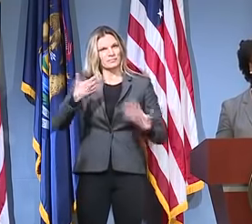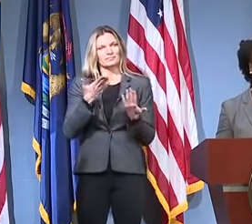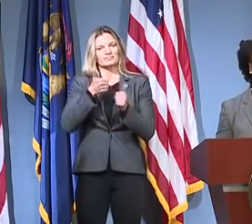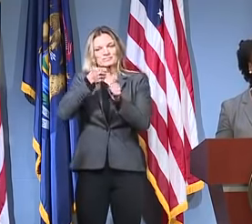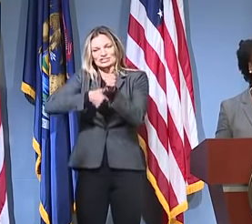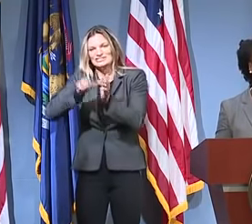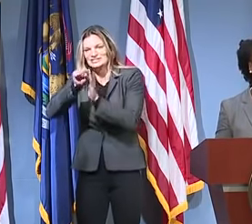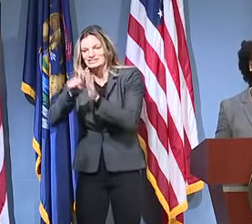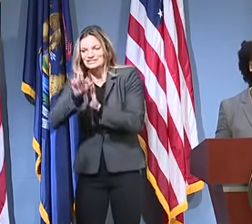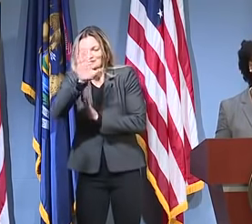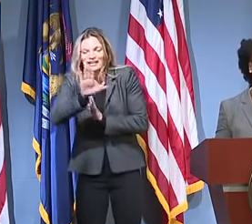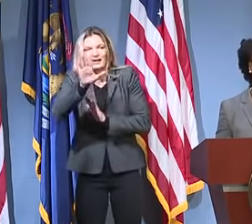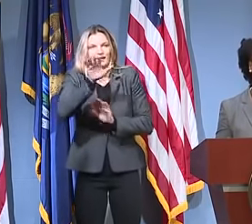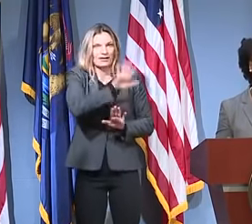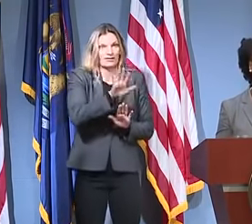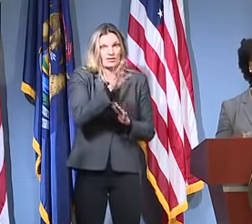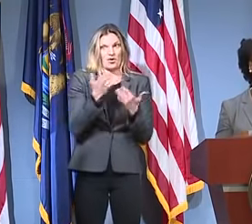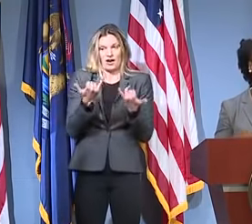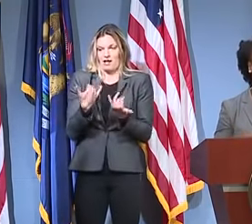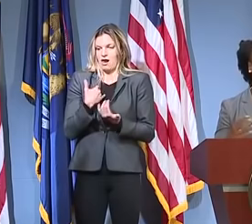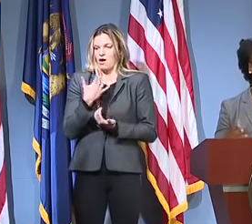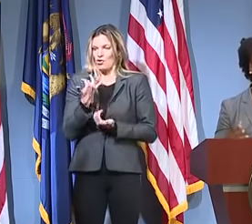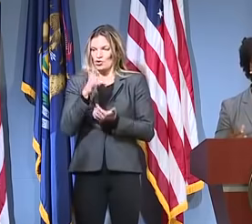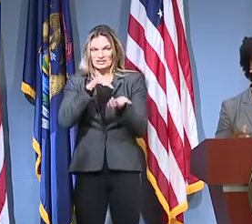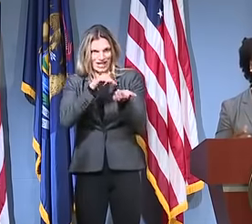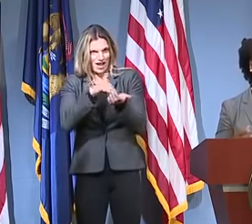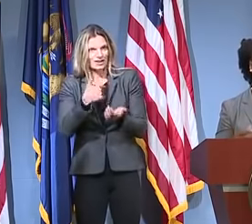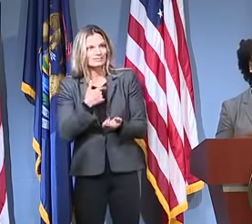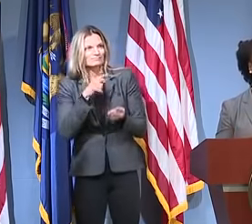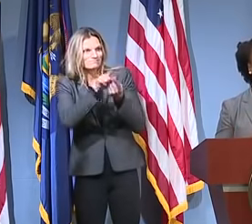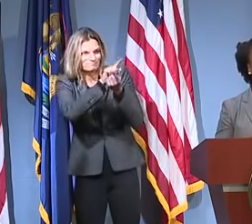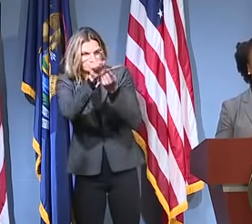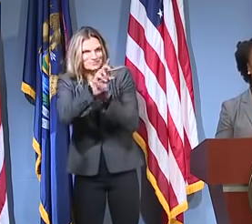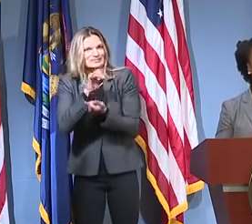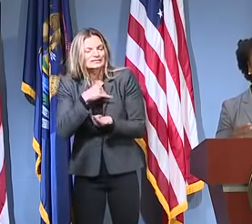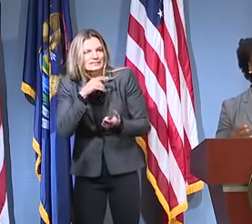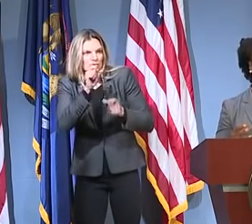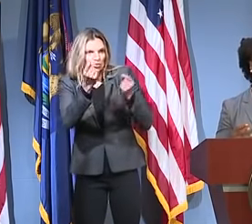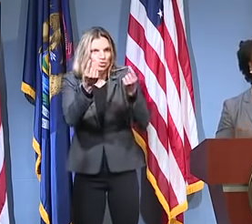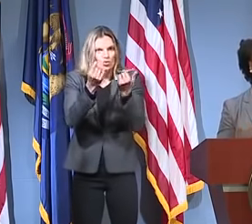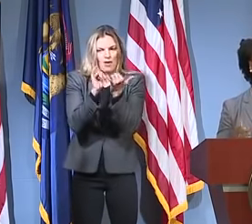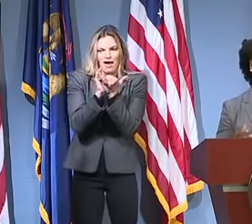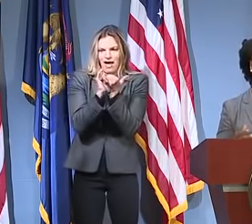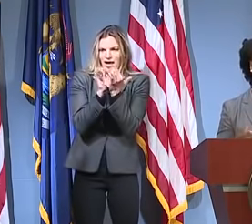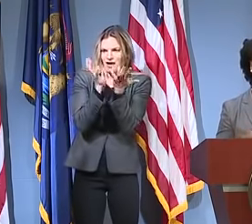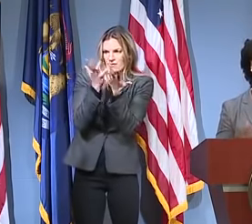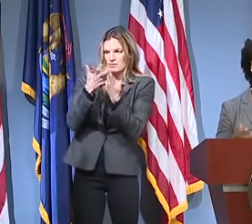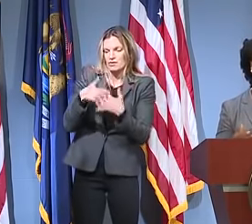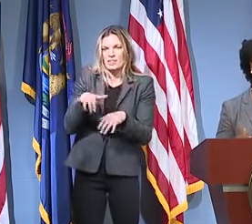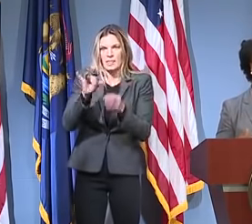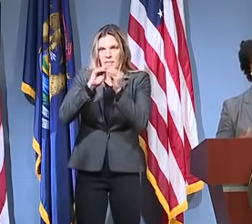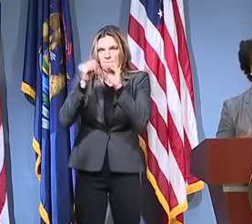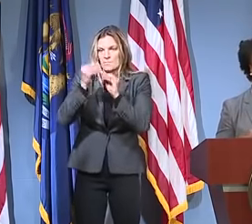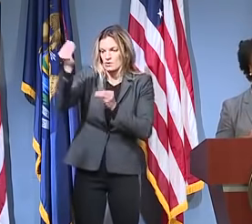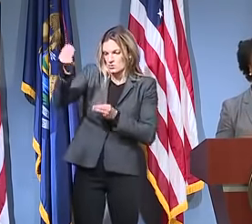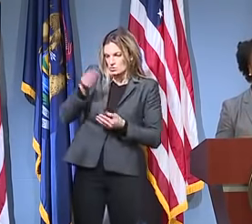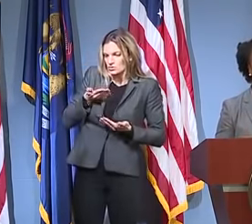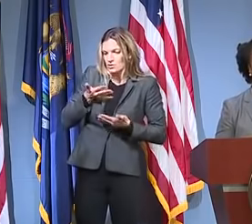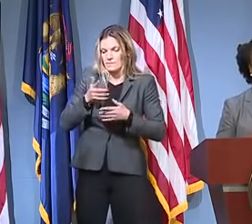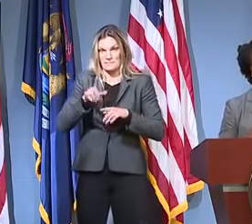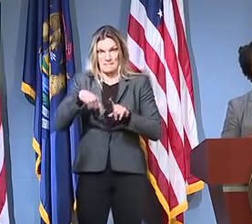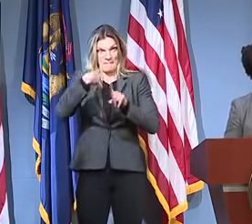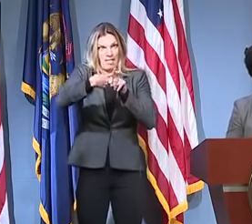colleagues across the country, we're all trying to develop these protocols and these metrics all at the same time while we're fighting the